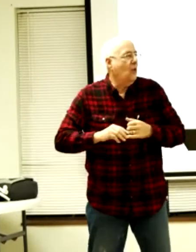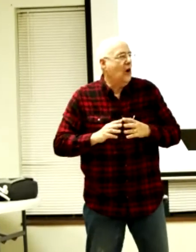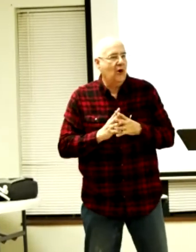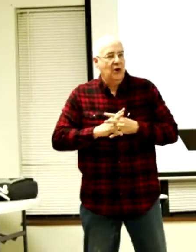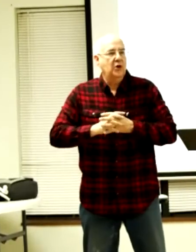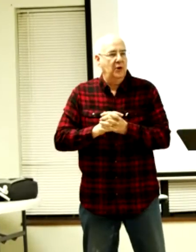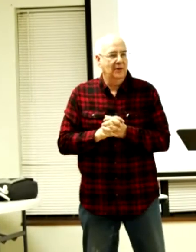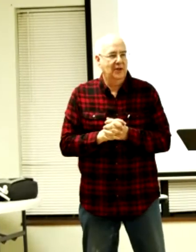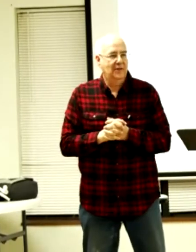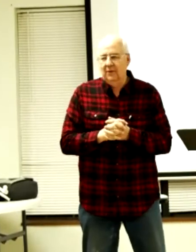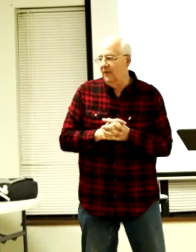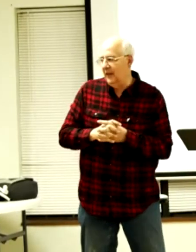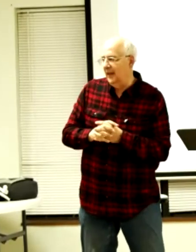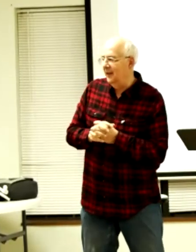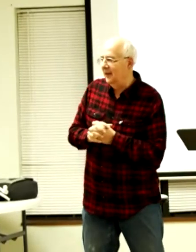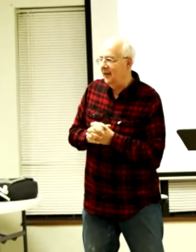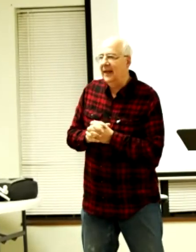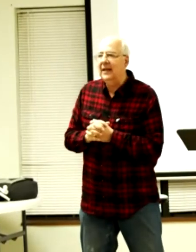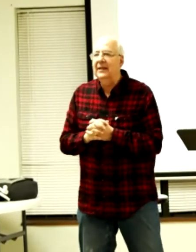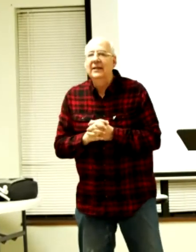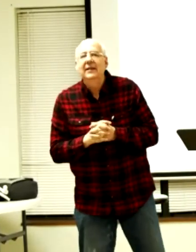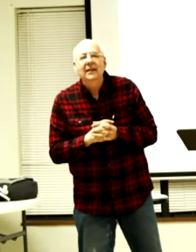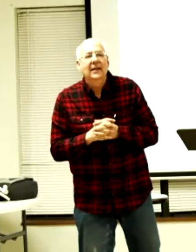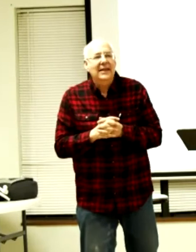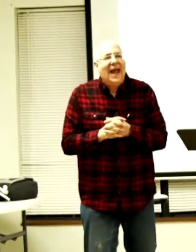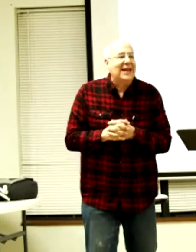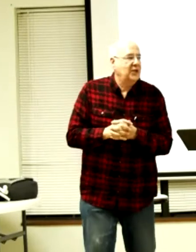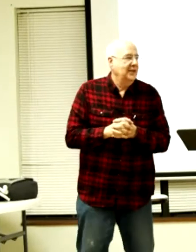word or two just for fun. Okay. Cat.